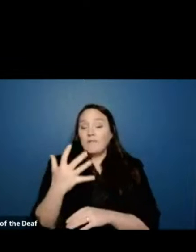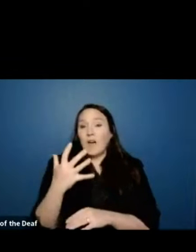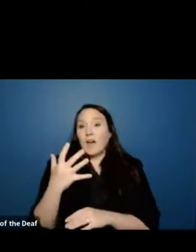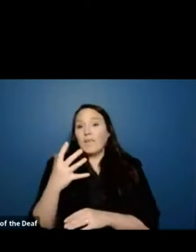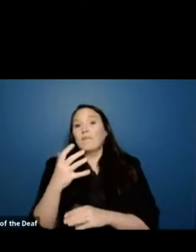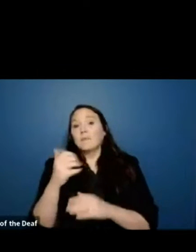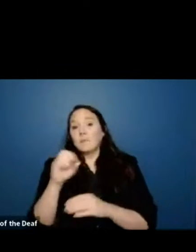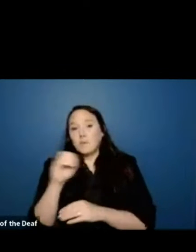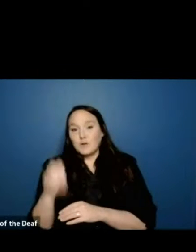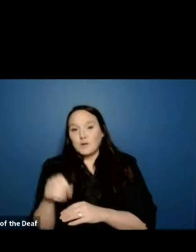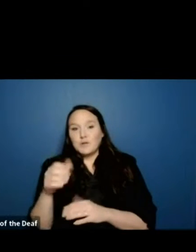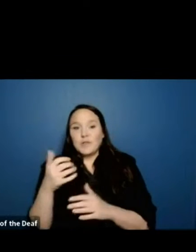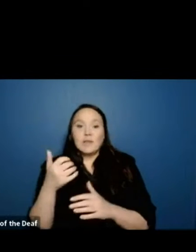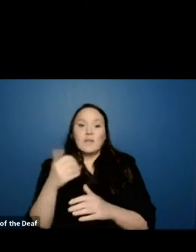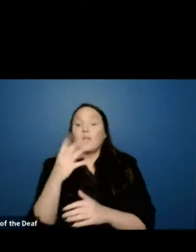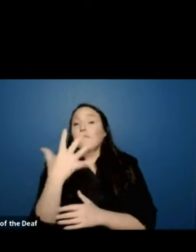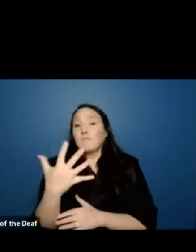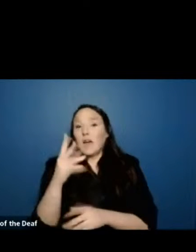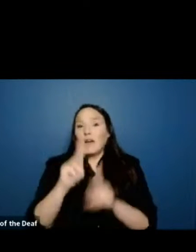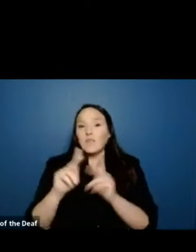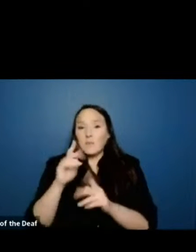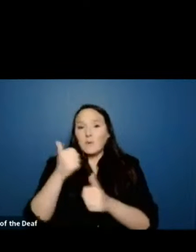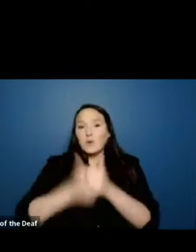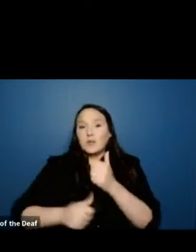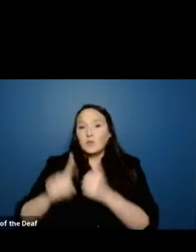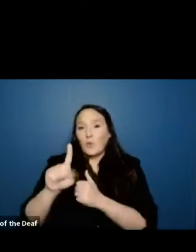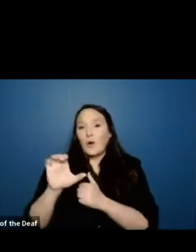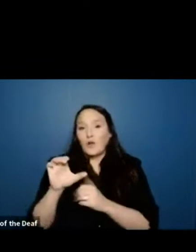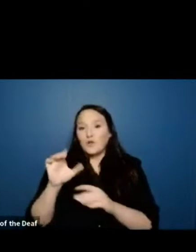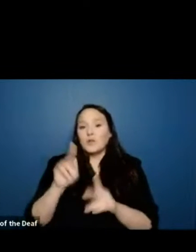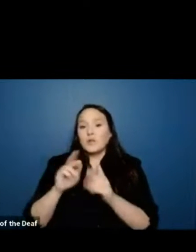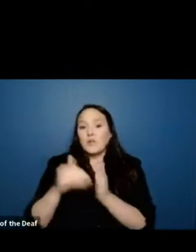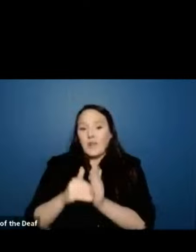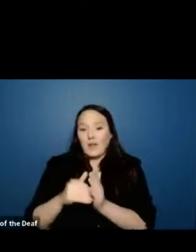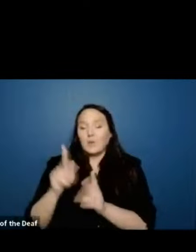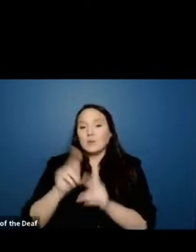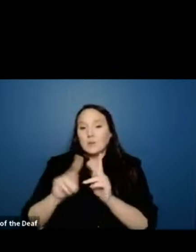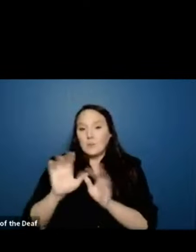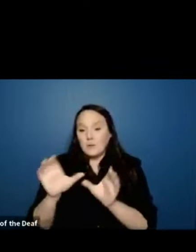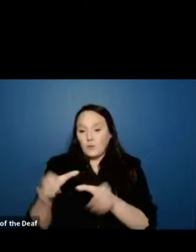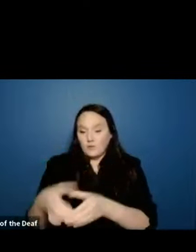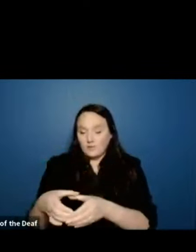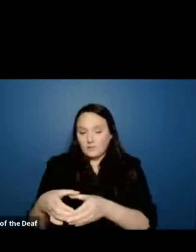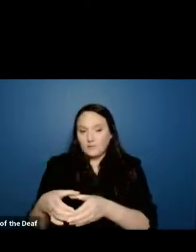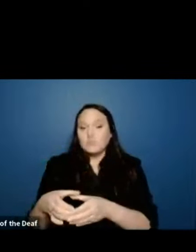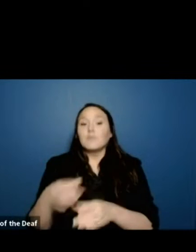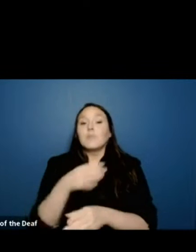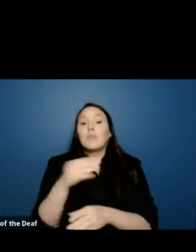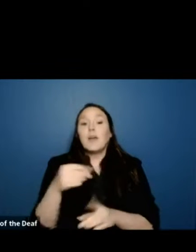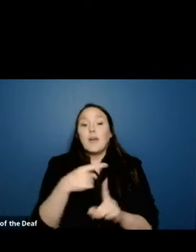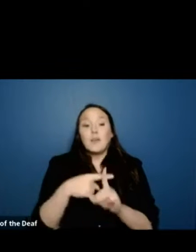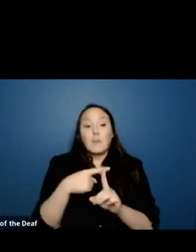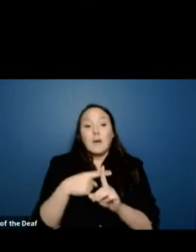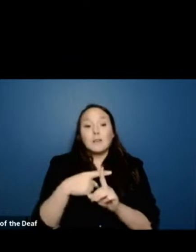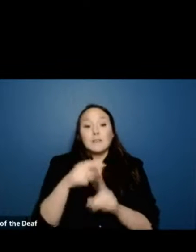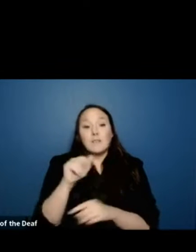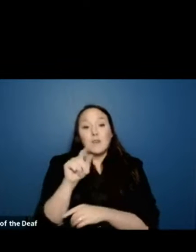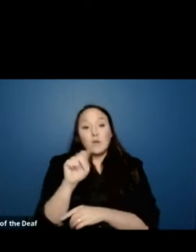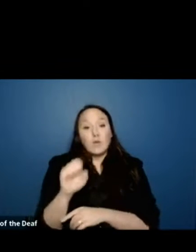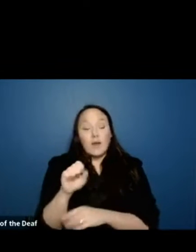sorry. Not 5 total, 5 per 100,000. And then the positivity rate below